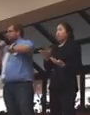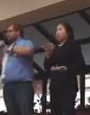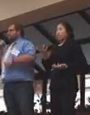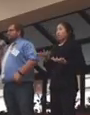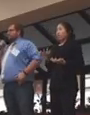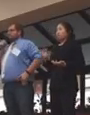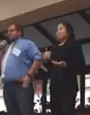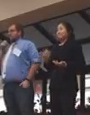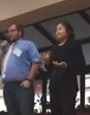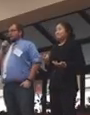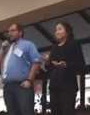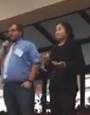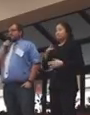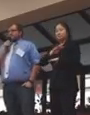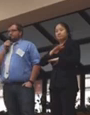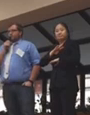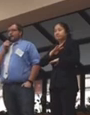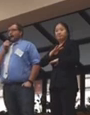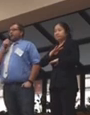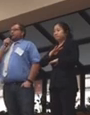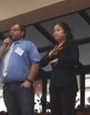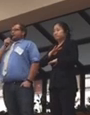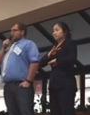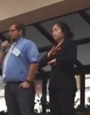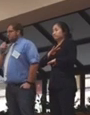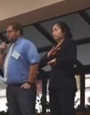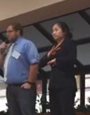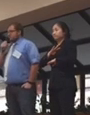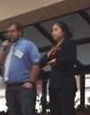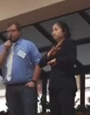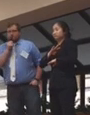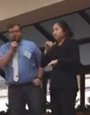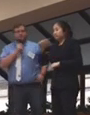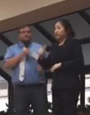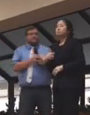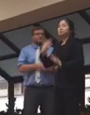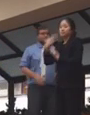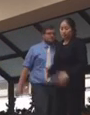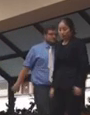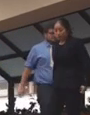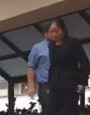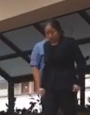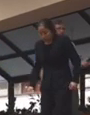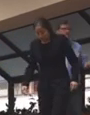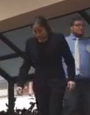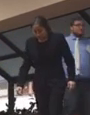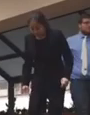exactly satisfied what I would like to know. Thank you.